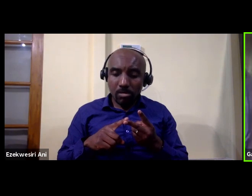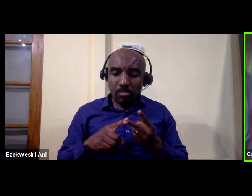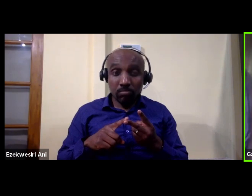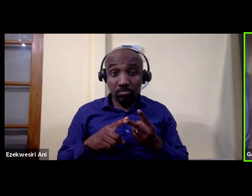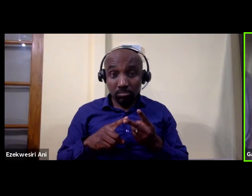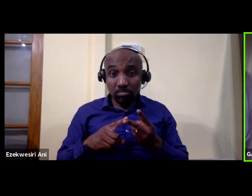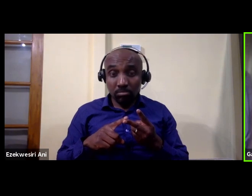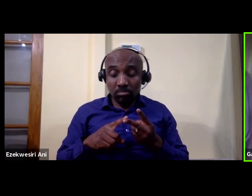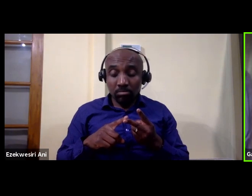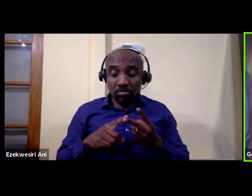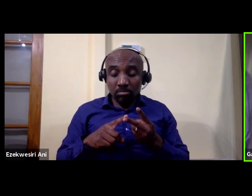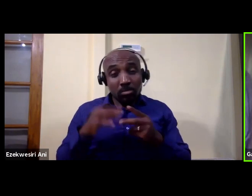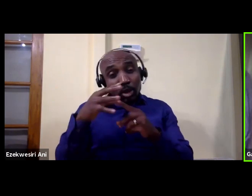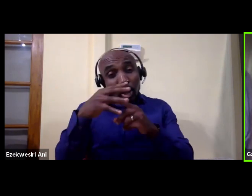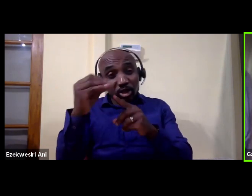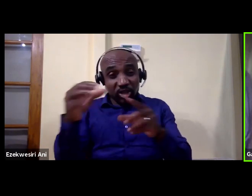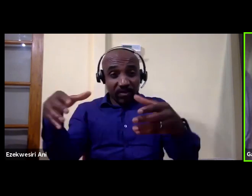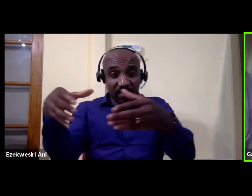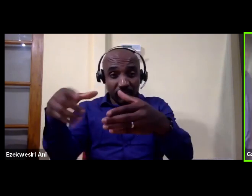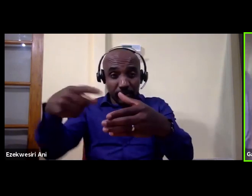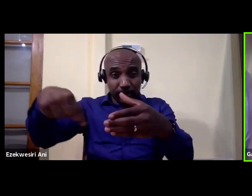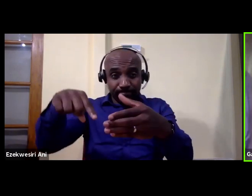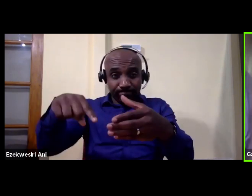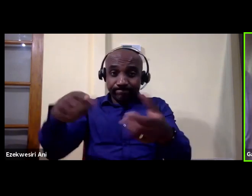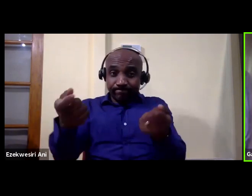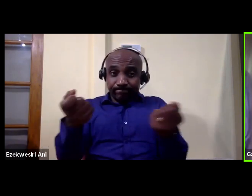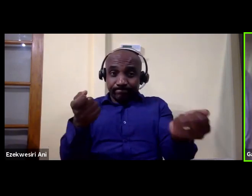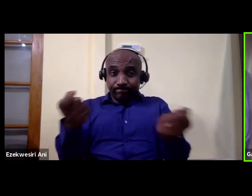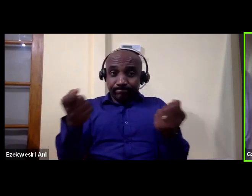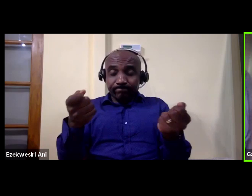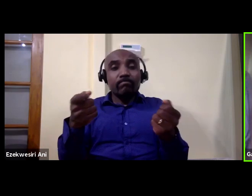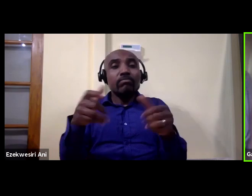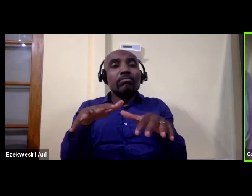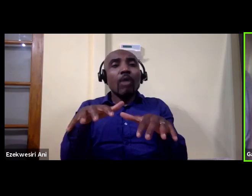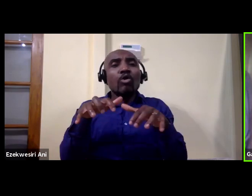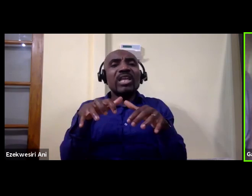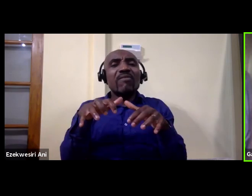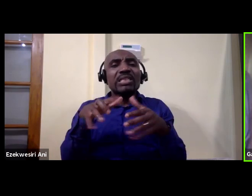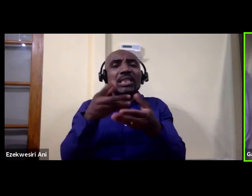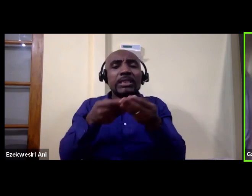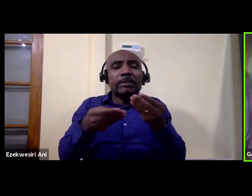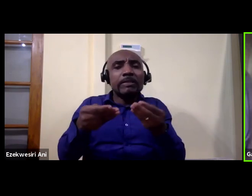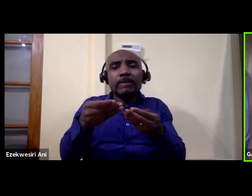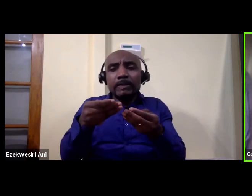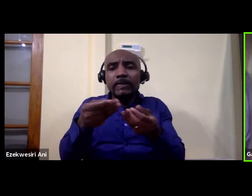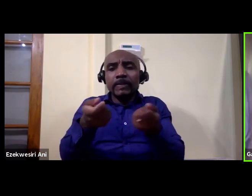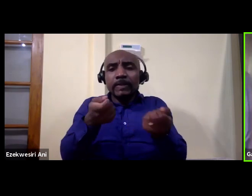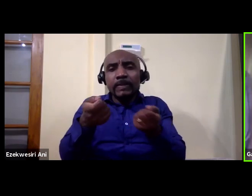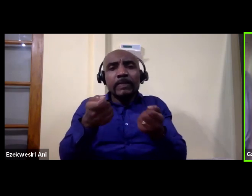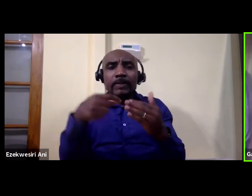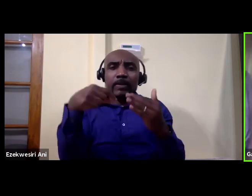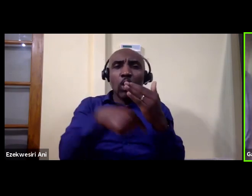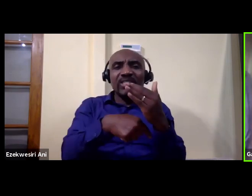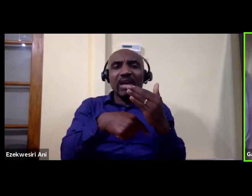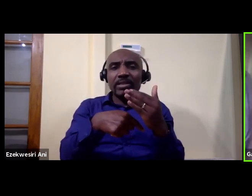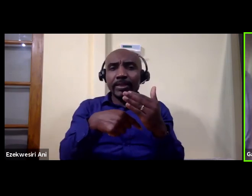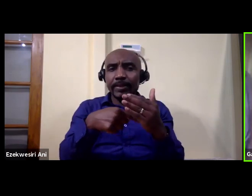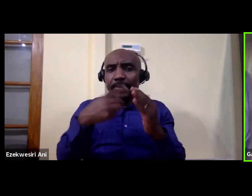government and their austerity. And that raises a few